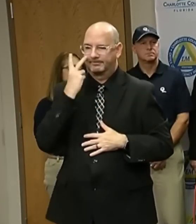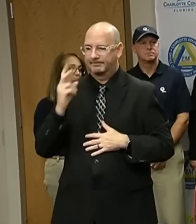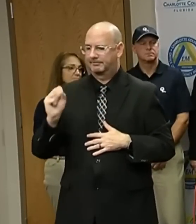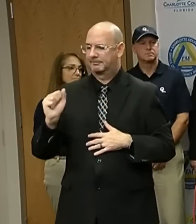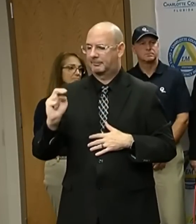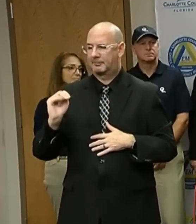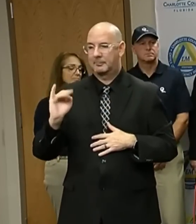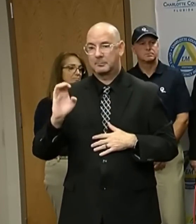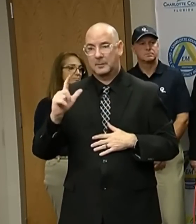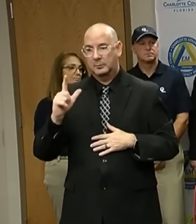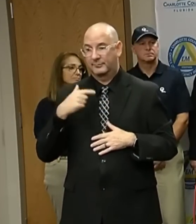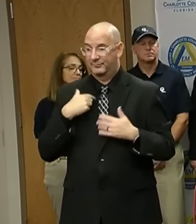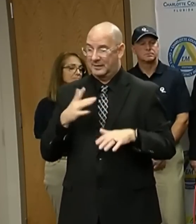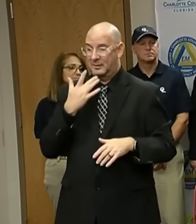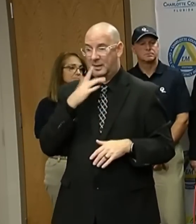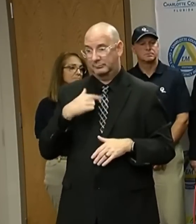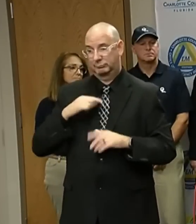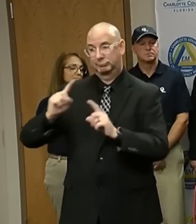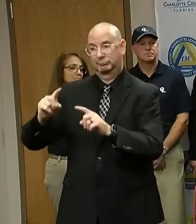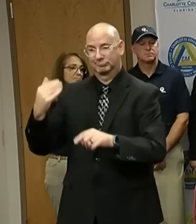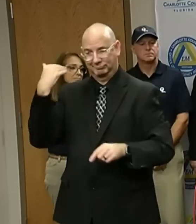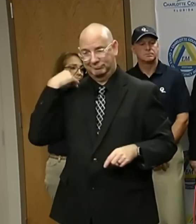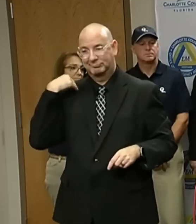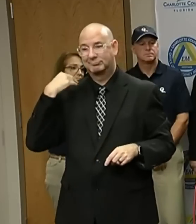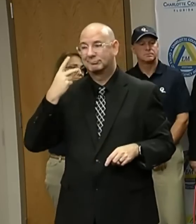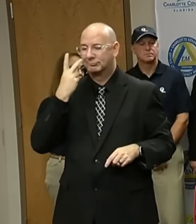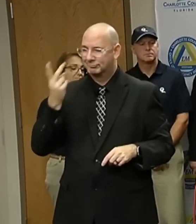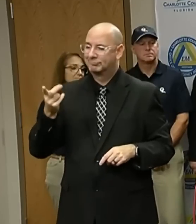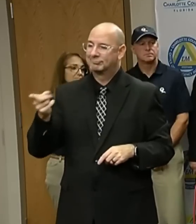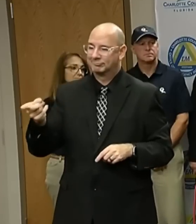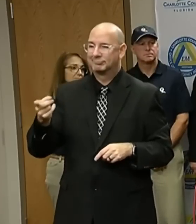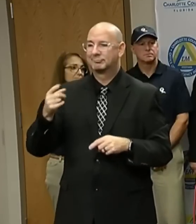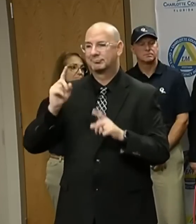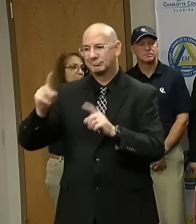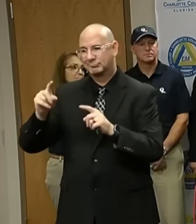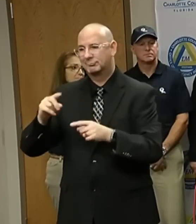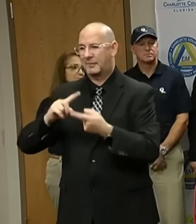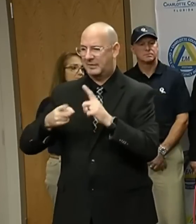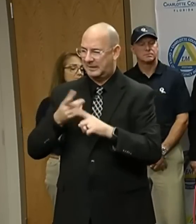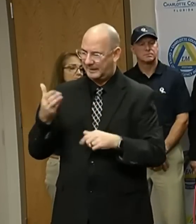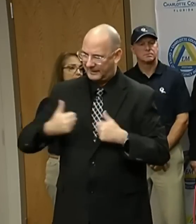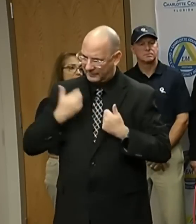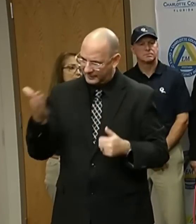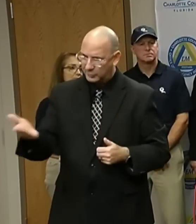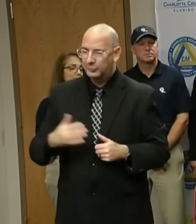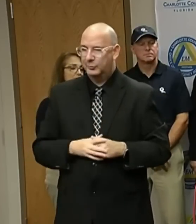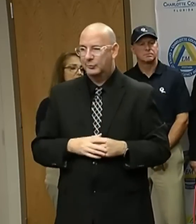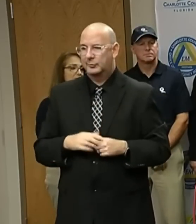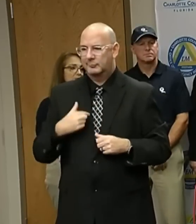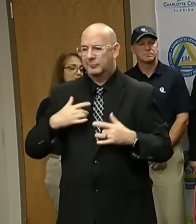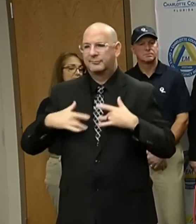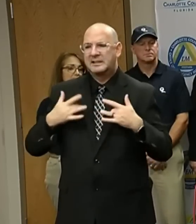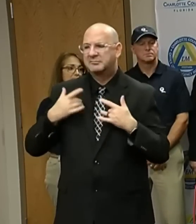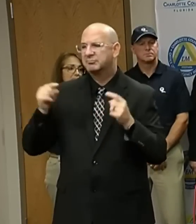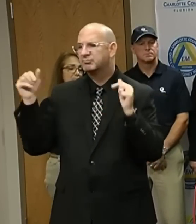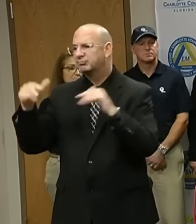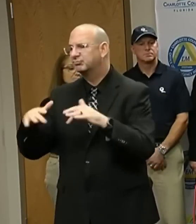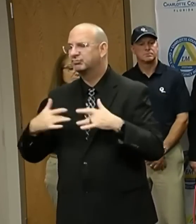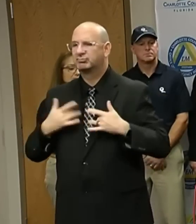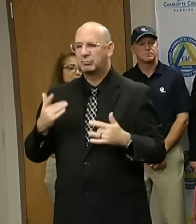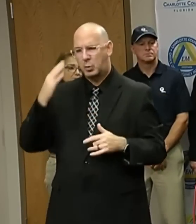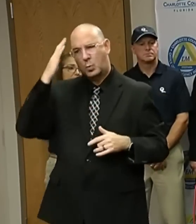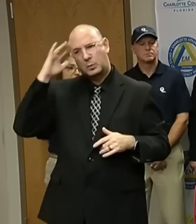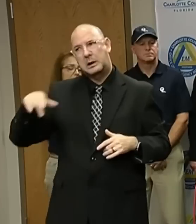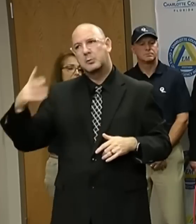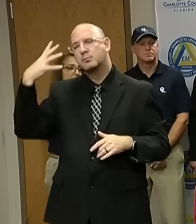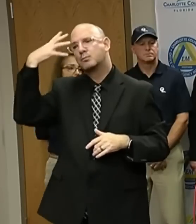fortunate enough to go out and have some friends and do events there in the past, and really a great part of the Southwest Florida community. But we're